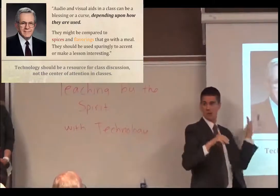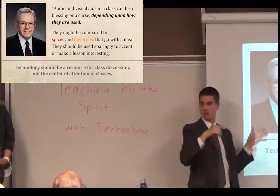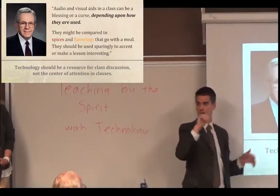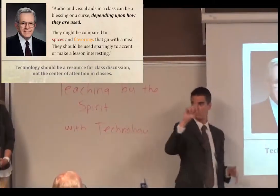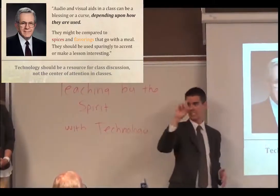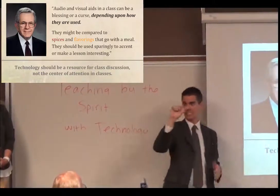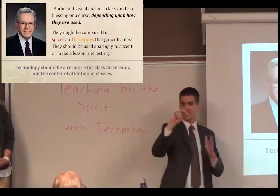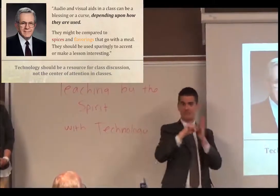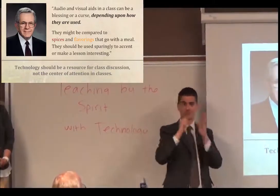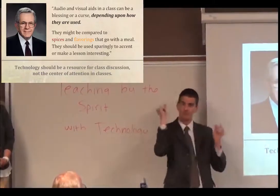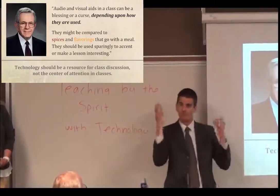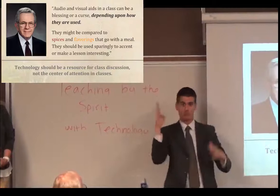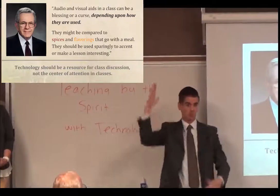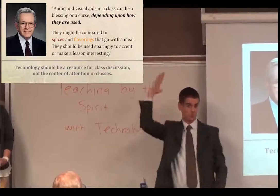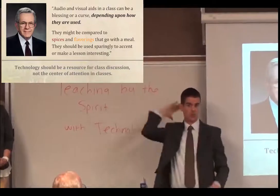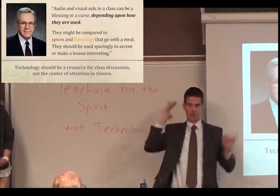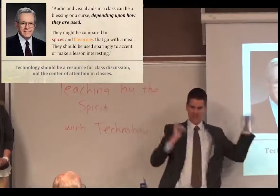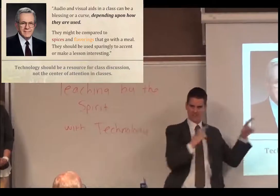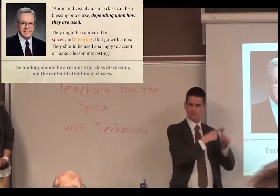great resource.